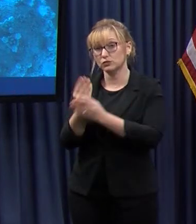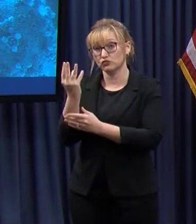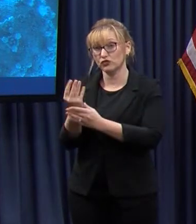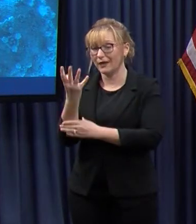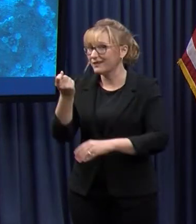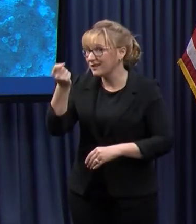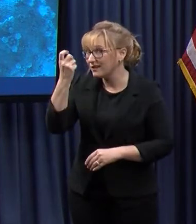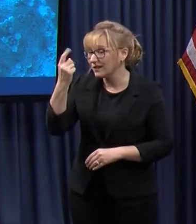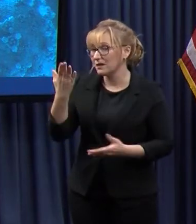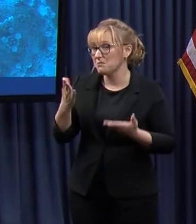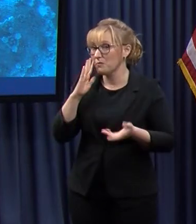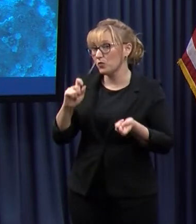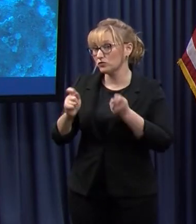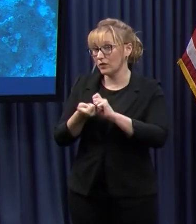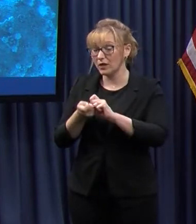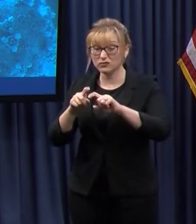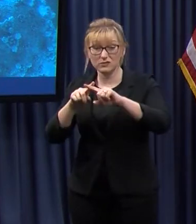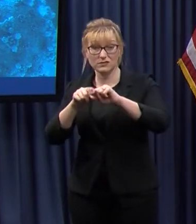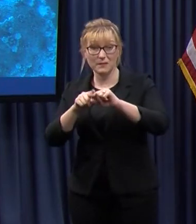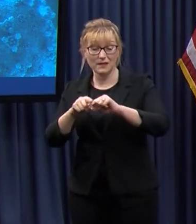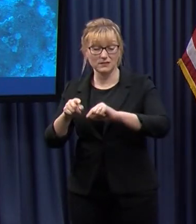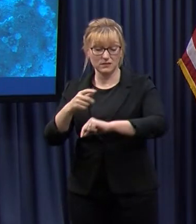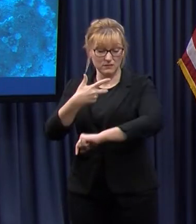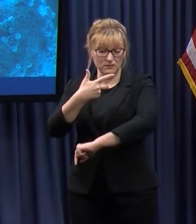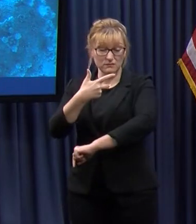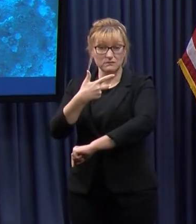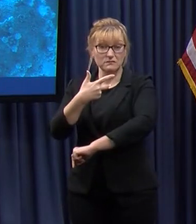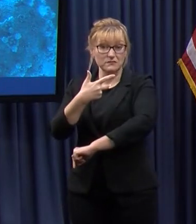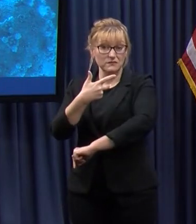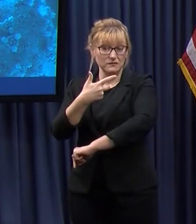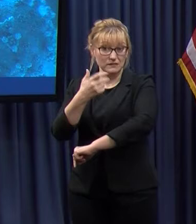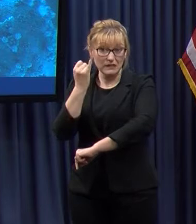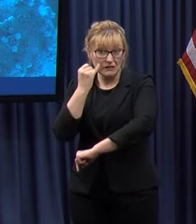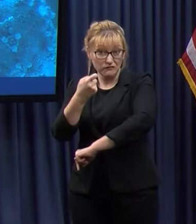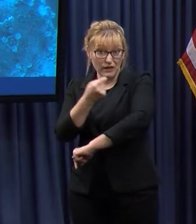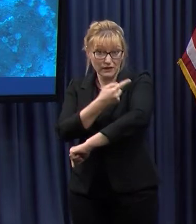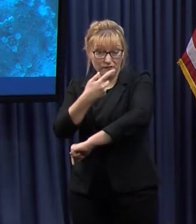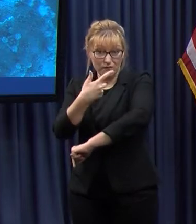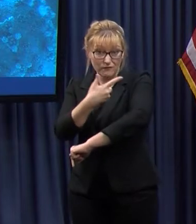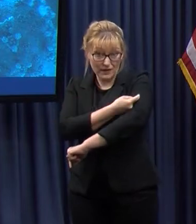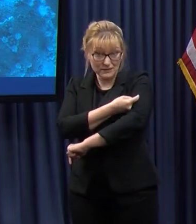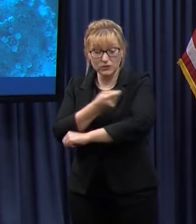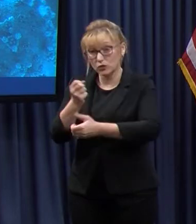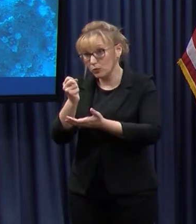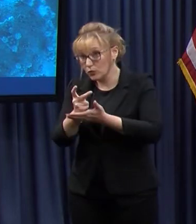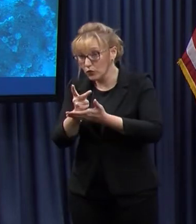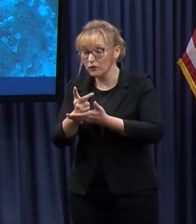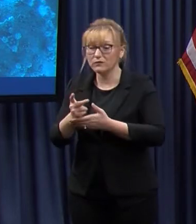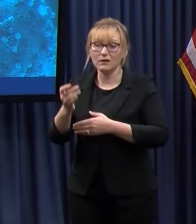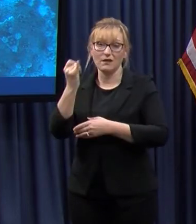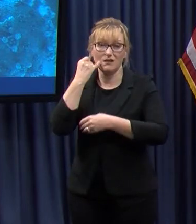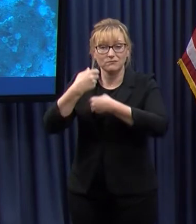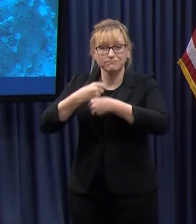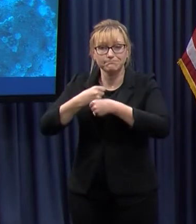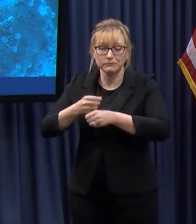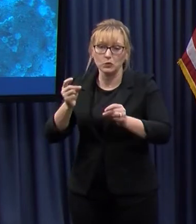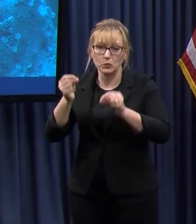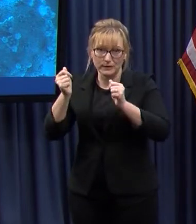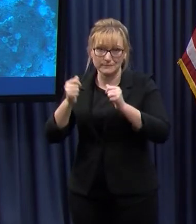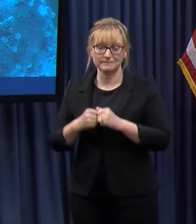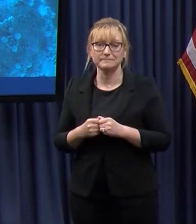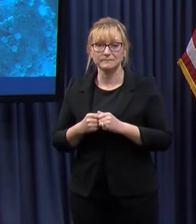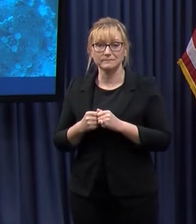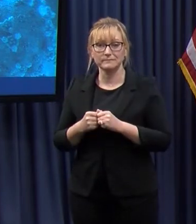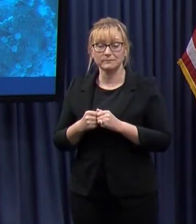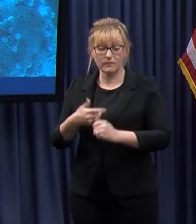but that may change depending on how the vaccines are approved and how quickly doses are manufactured.